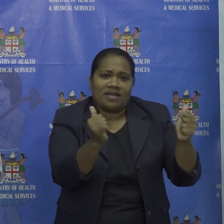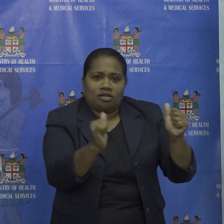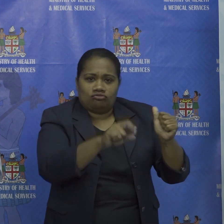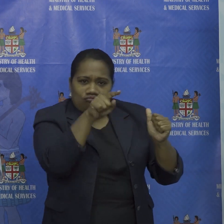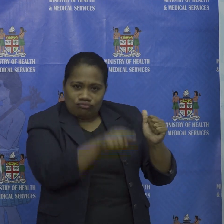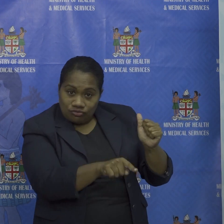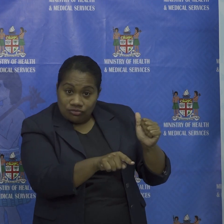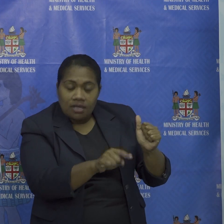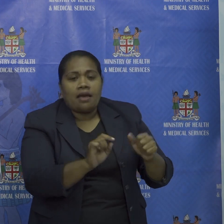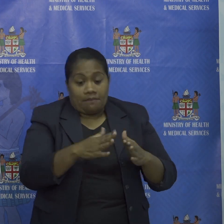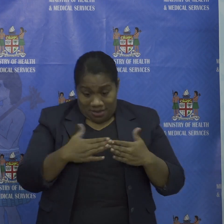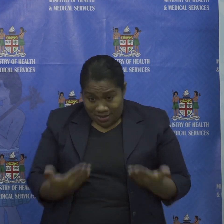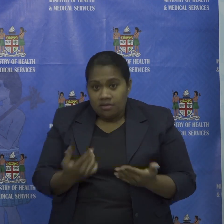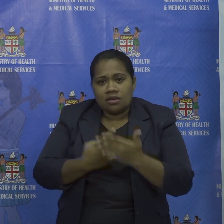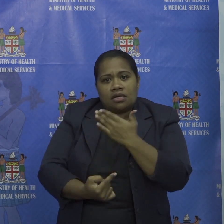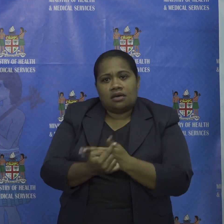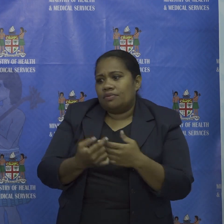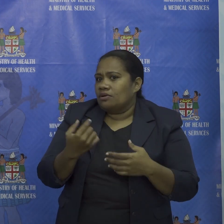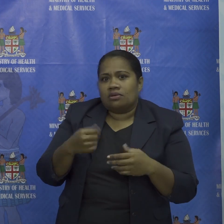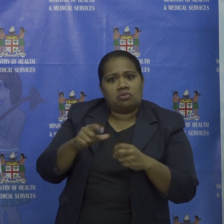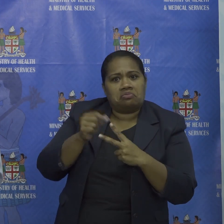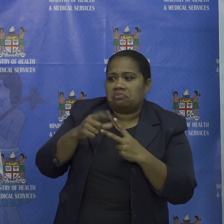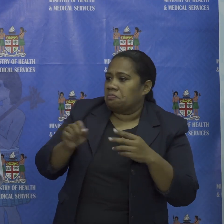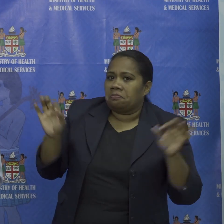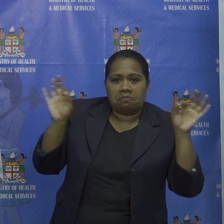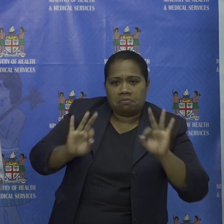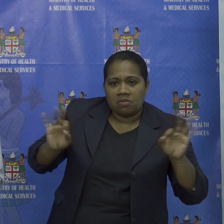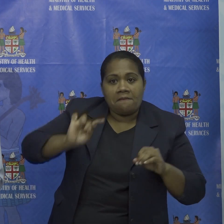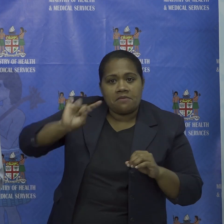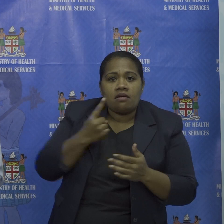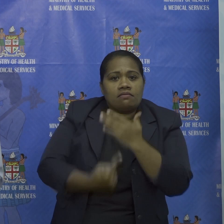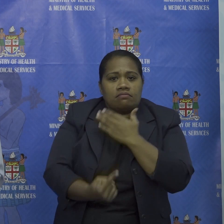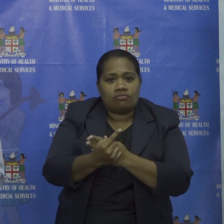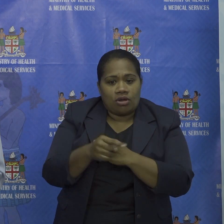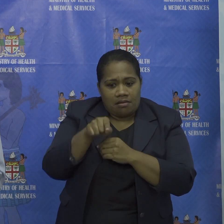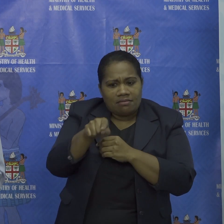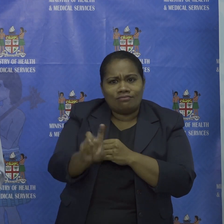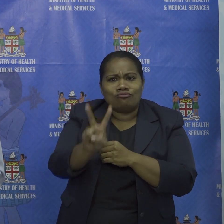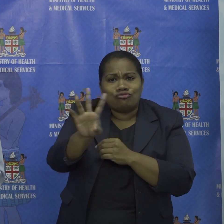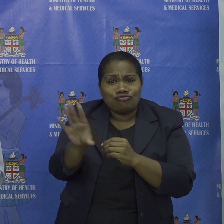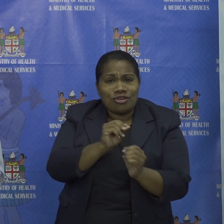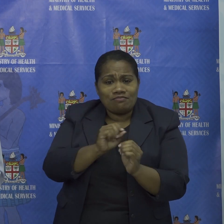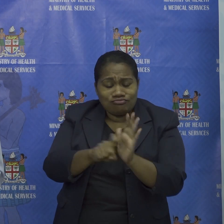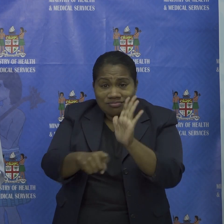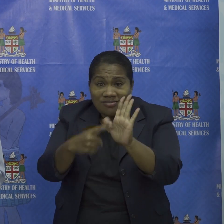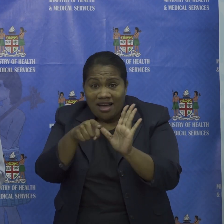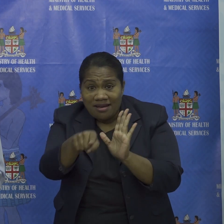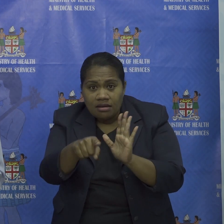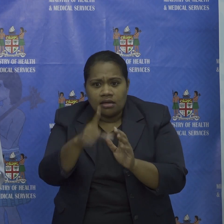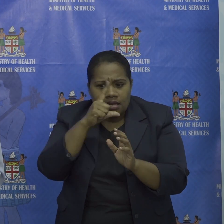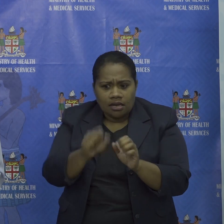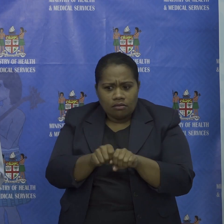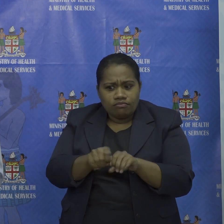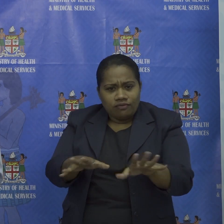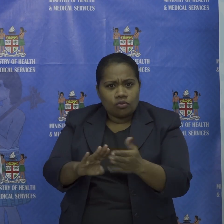In the meantime, we have no choice but to treat the first 2 cases in Ra as instances of community transmission, which are cases that have no